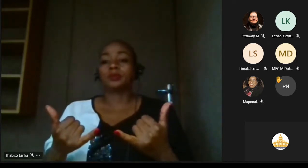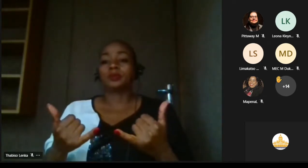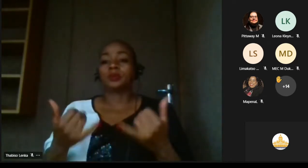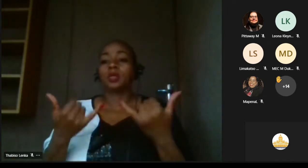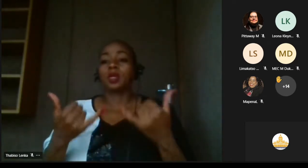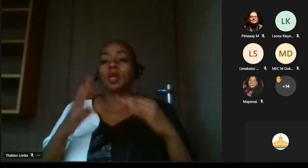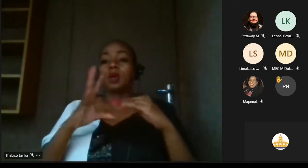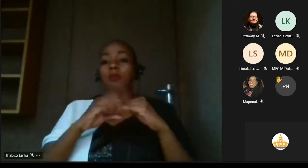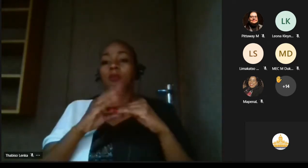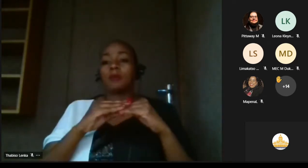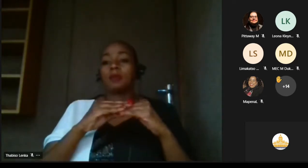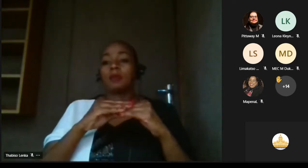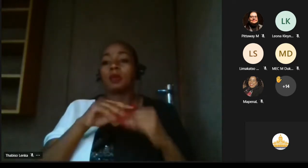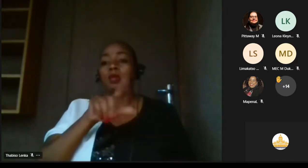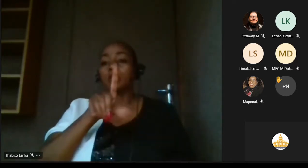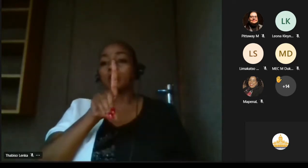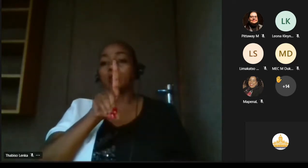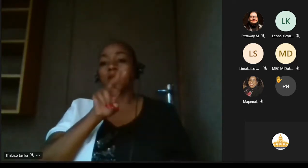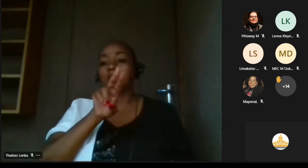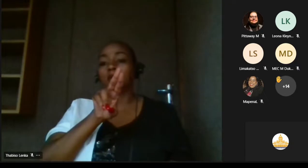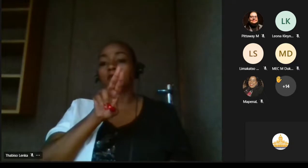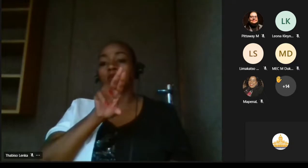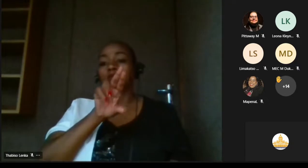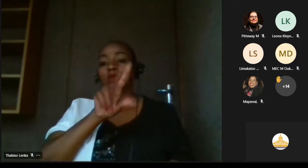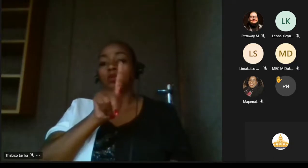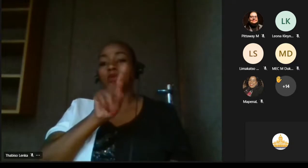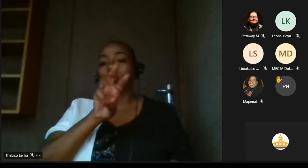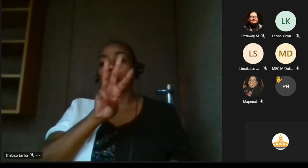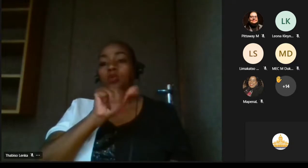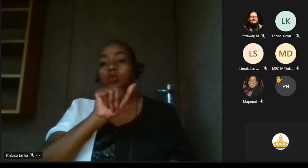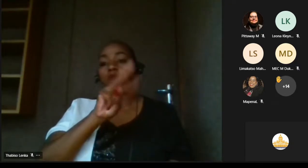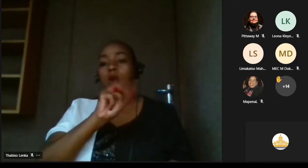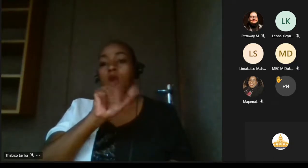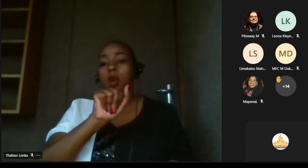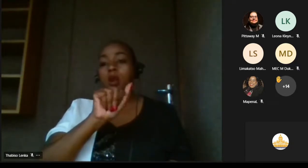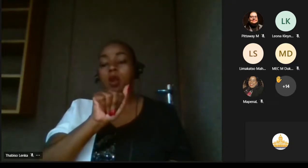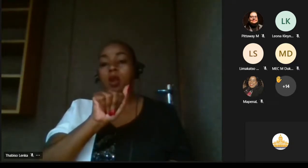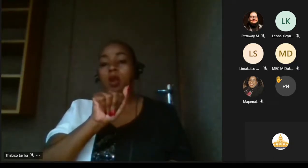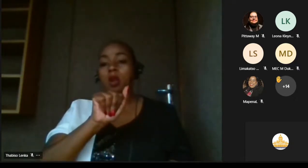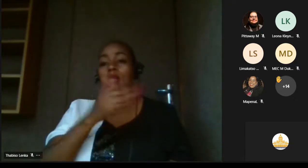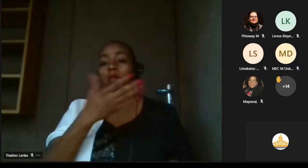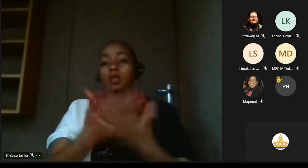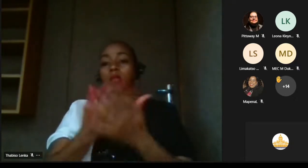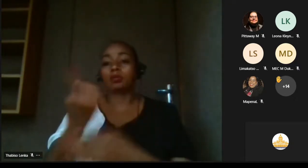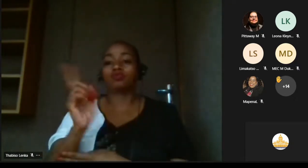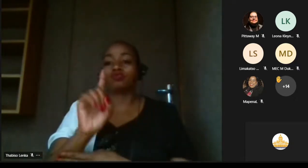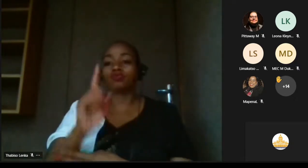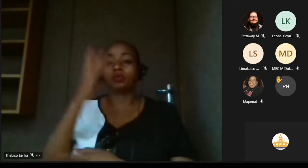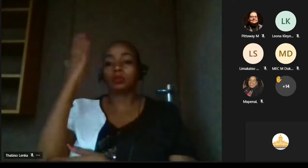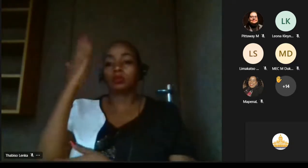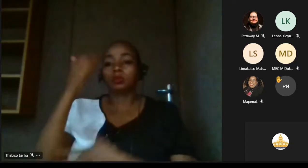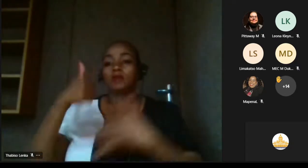Honorable MEC Tukwan, you may address the House for 6 minutes.